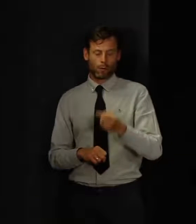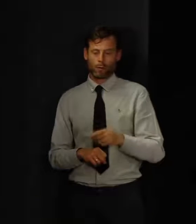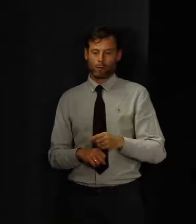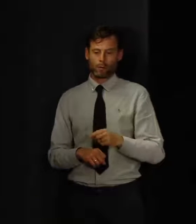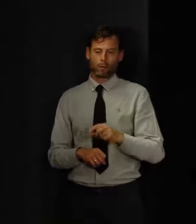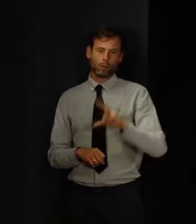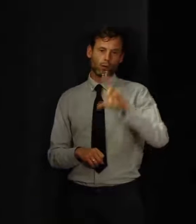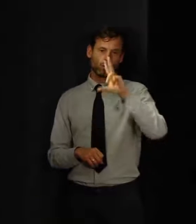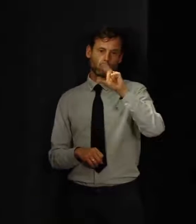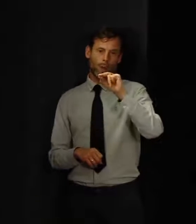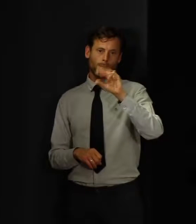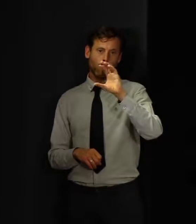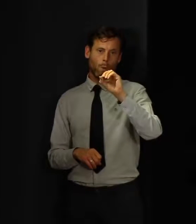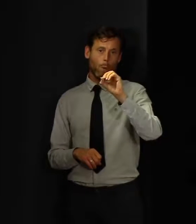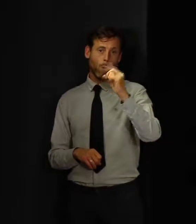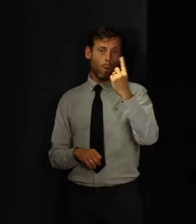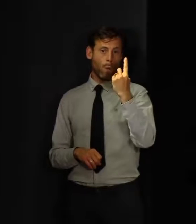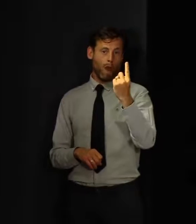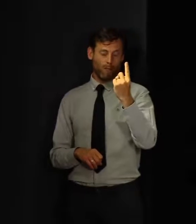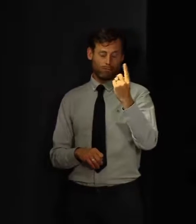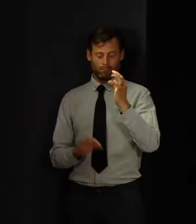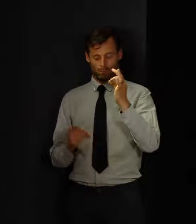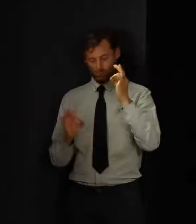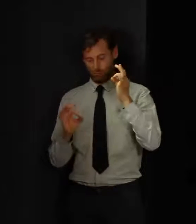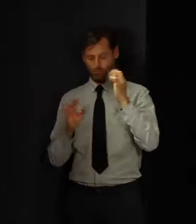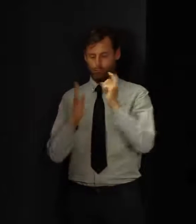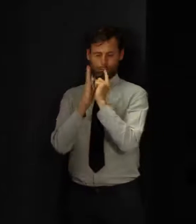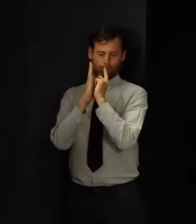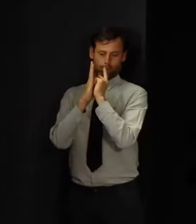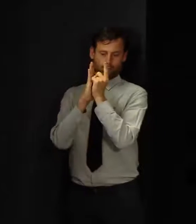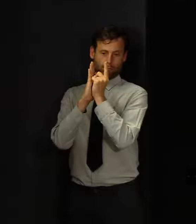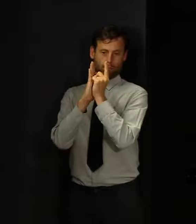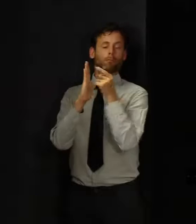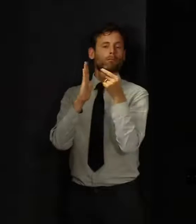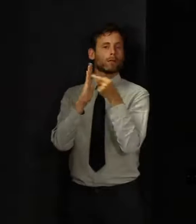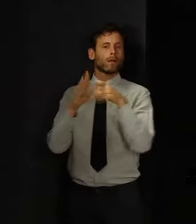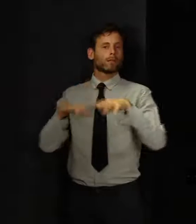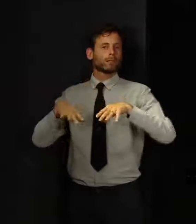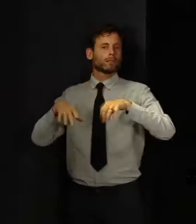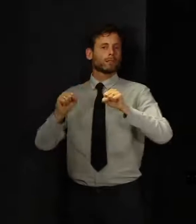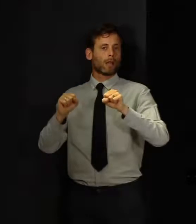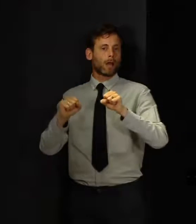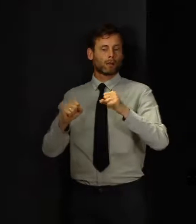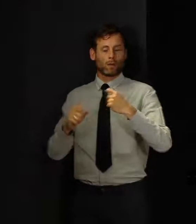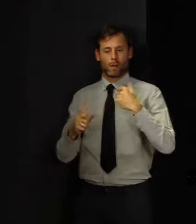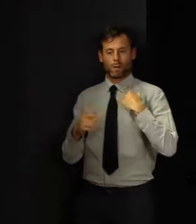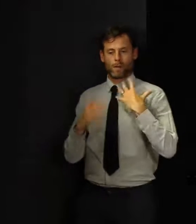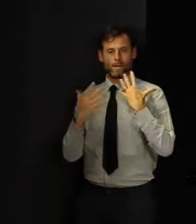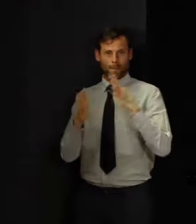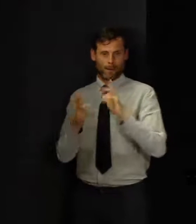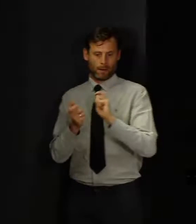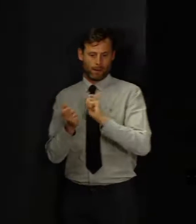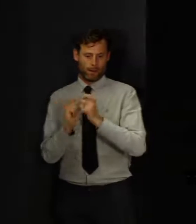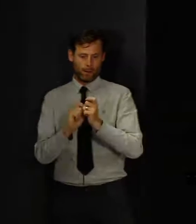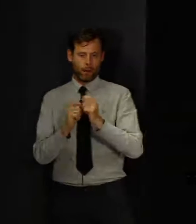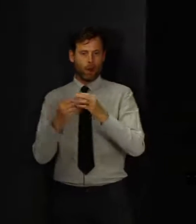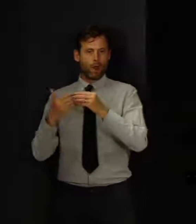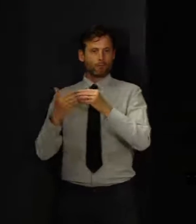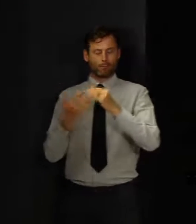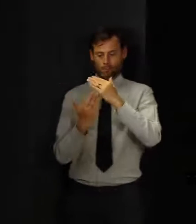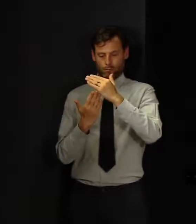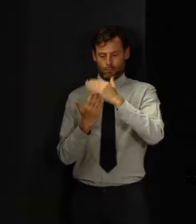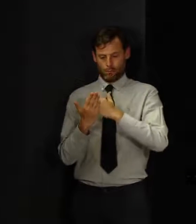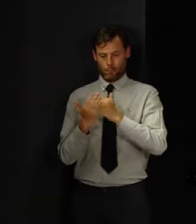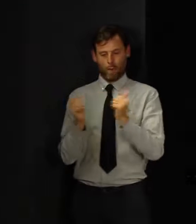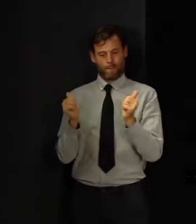past midnight and will be in force tomorrow. We have, of course, devised the regulations that fit for Scotland, that